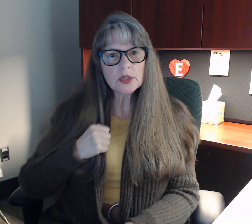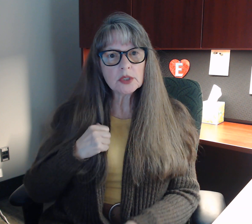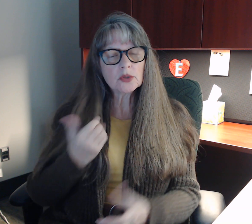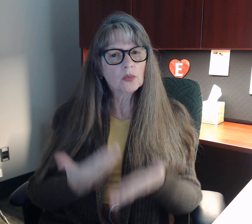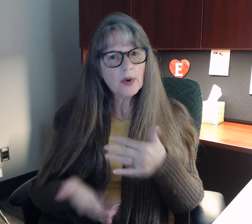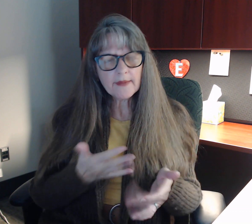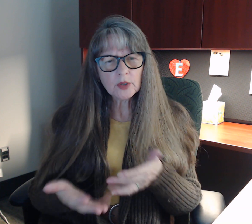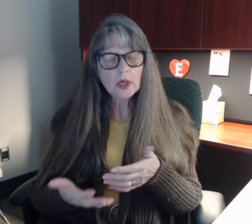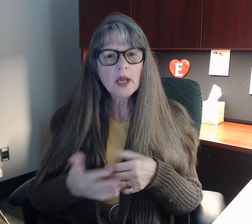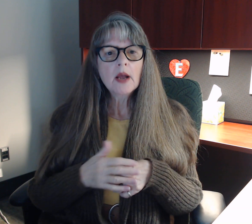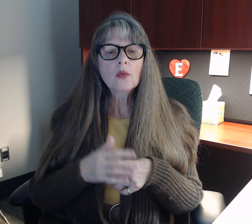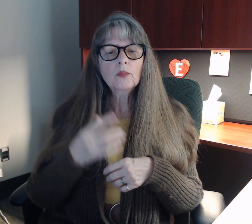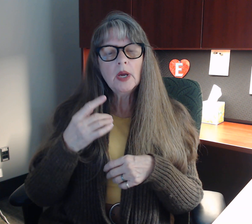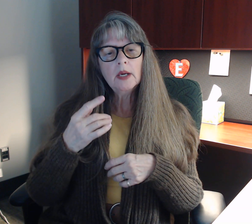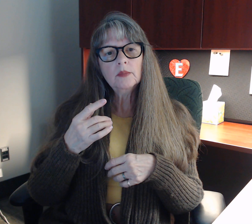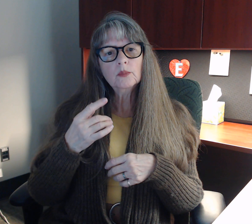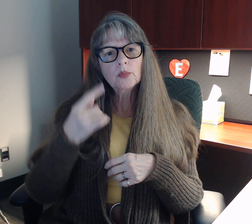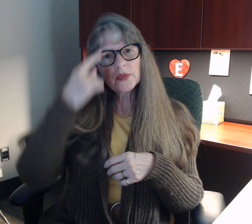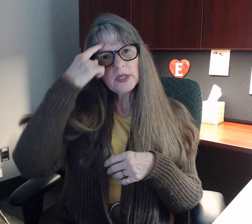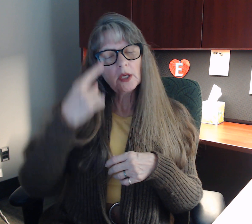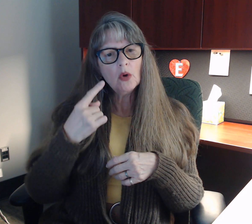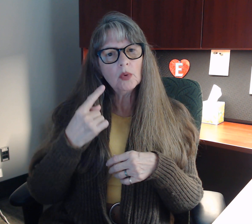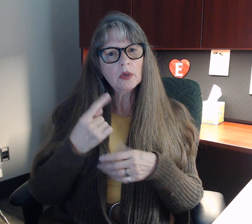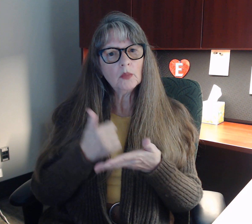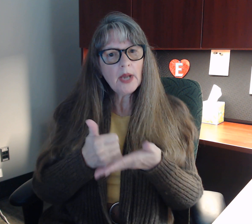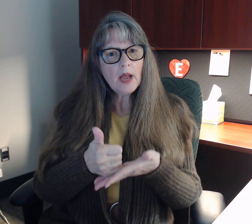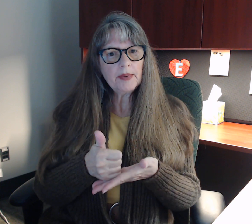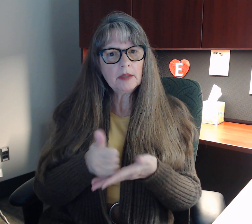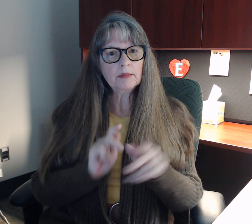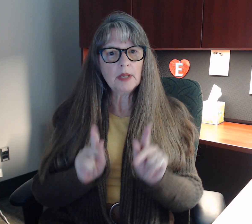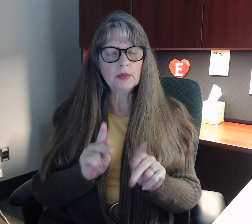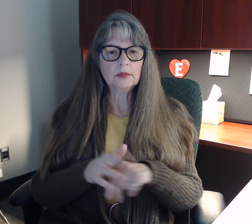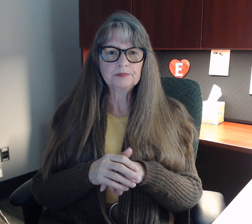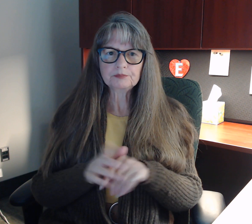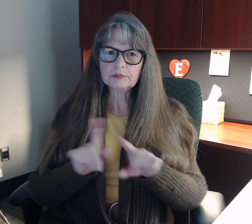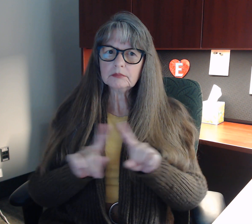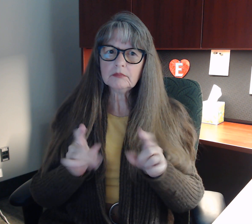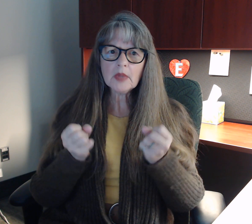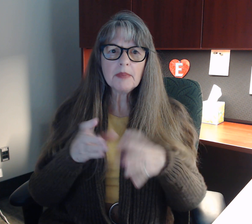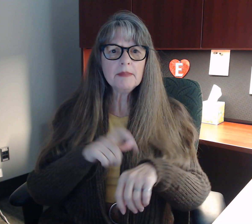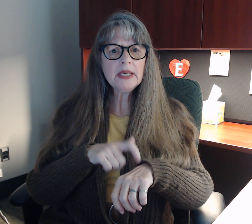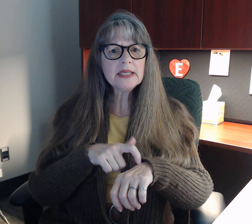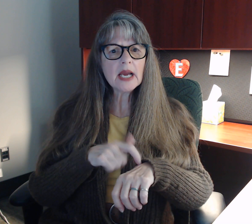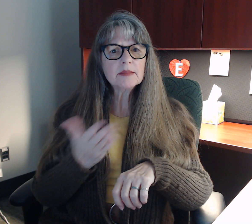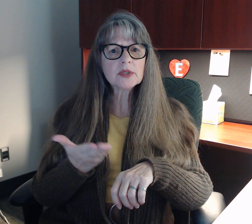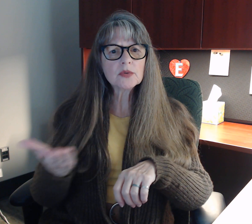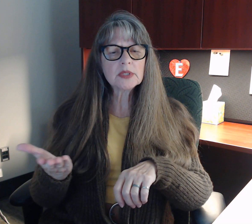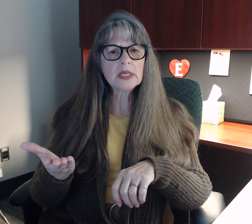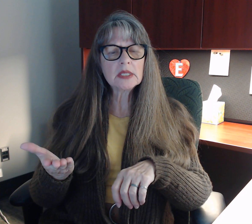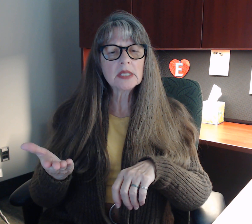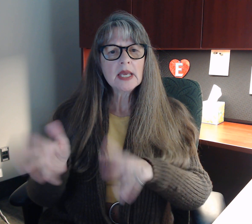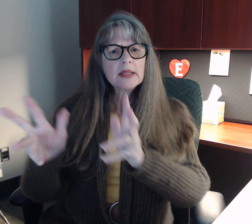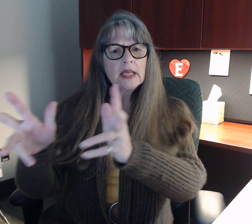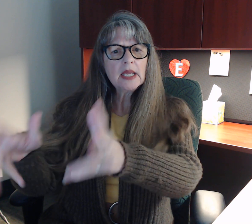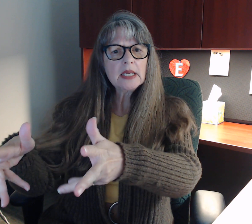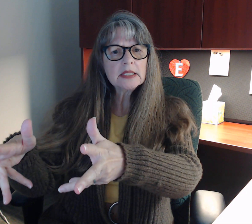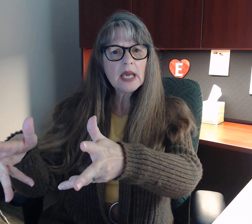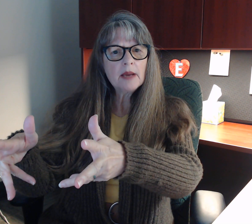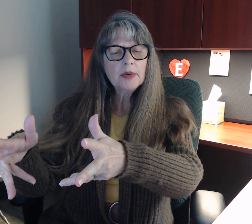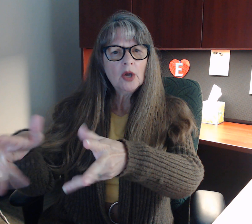purses or whatever. We're thinking, oh, we're helping people. But many times those things, they end up,